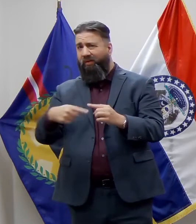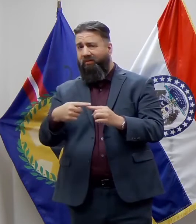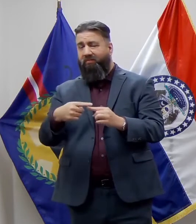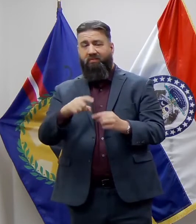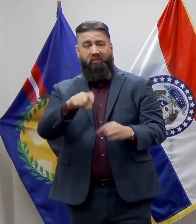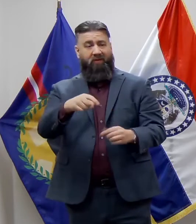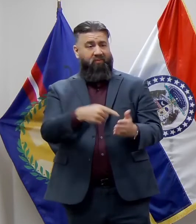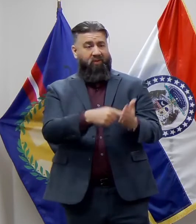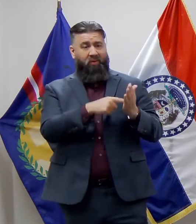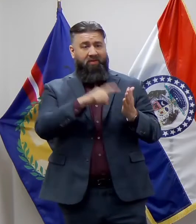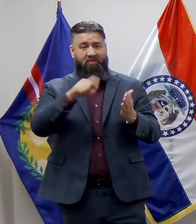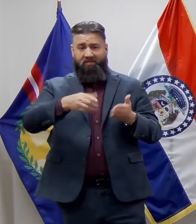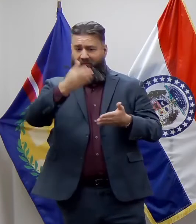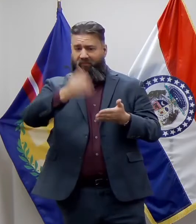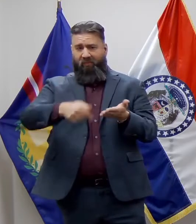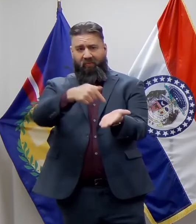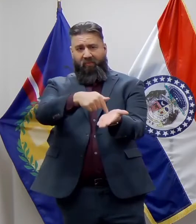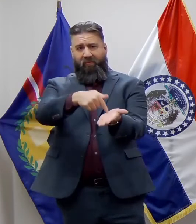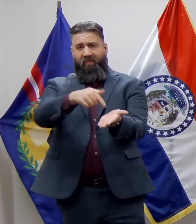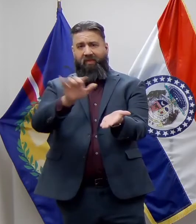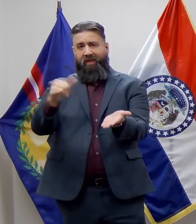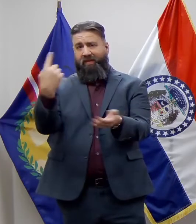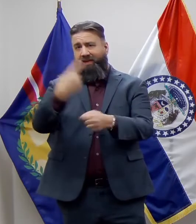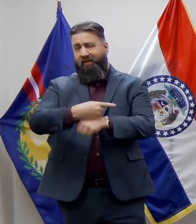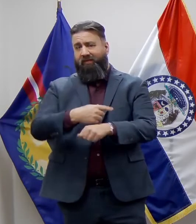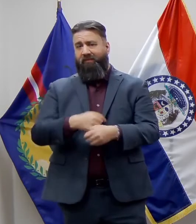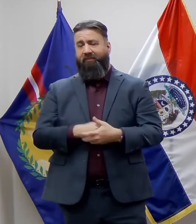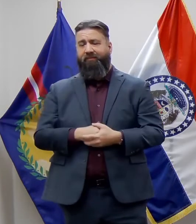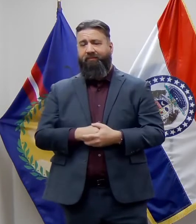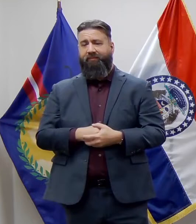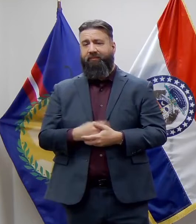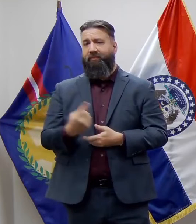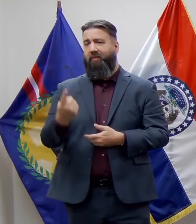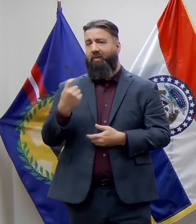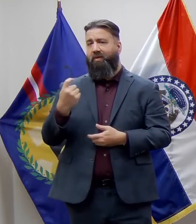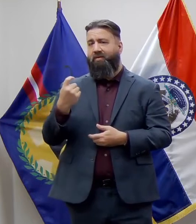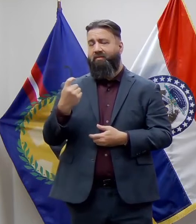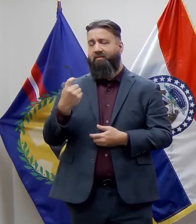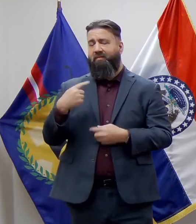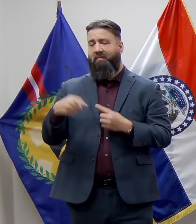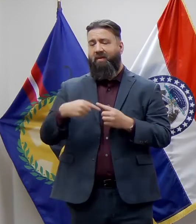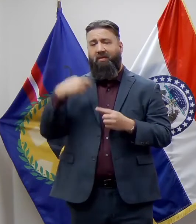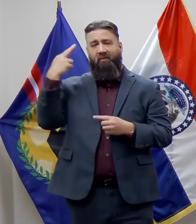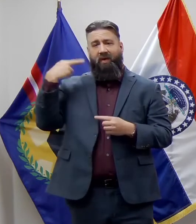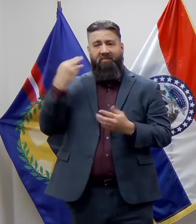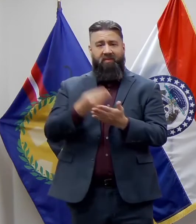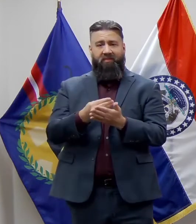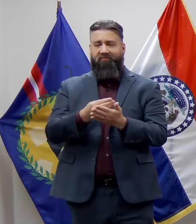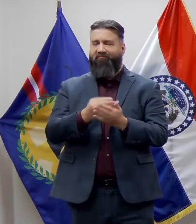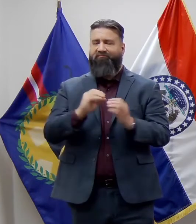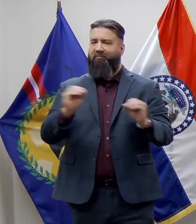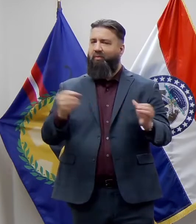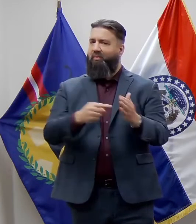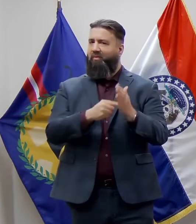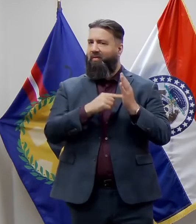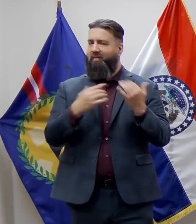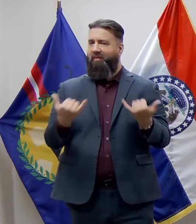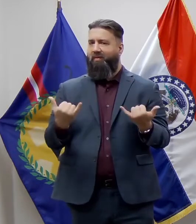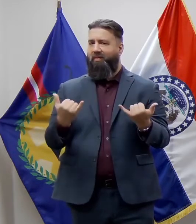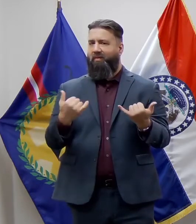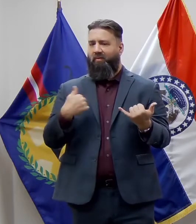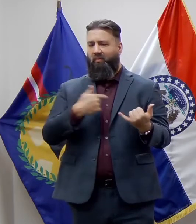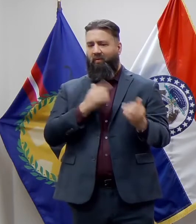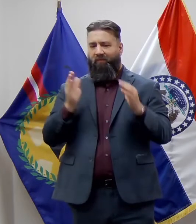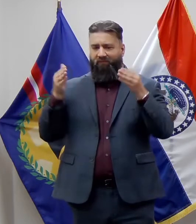when you have to have something done there? A question about the Rams money and the requirement for the settlement. No, there's no requirement right now. We're